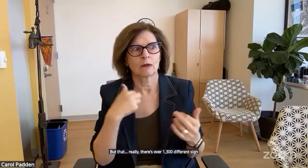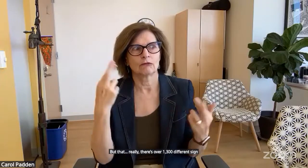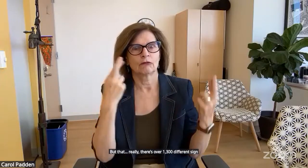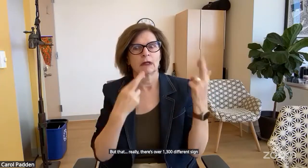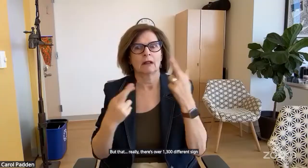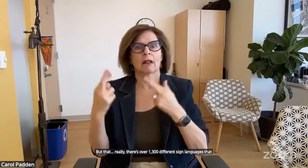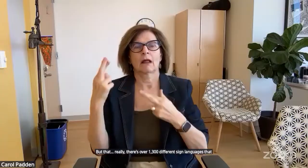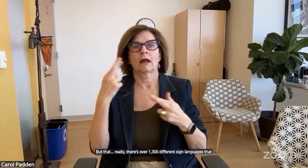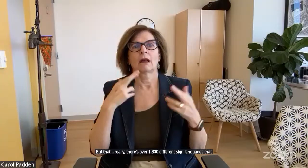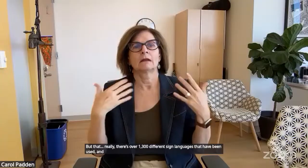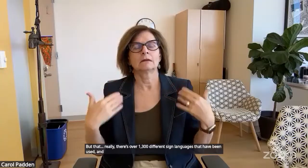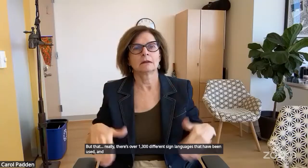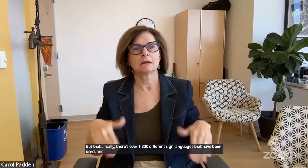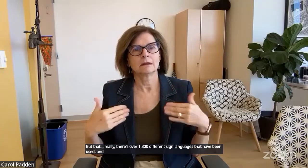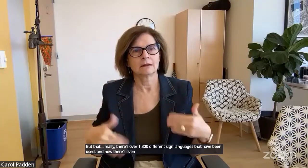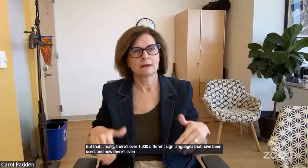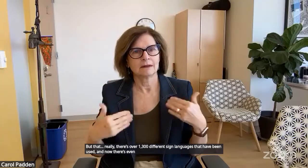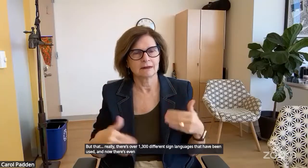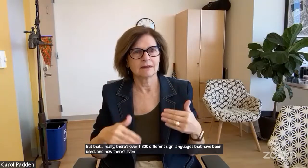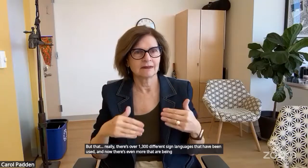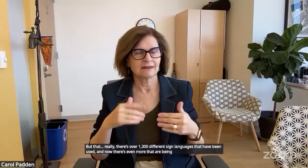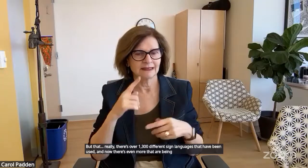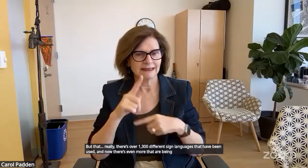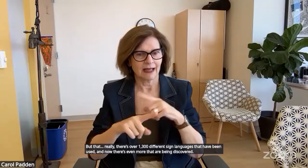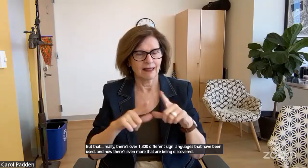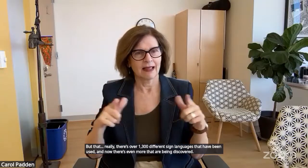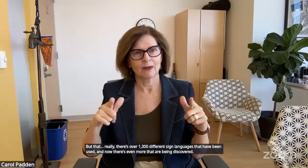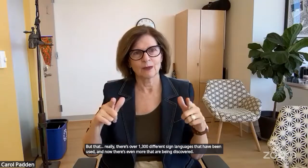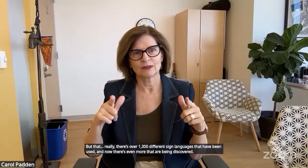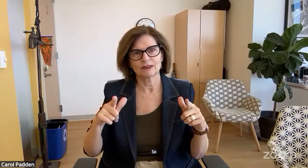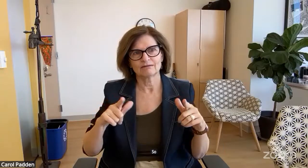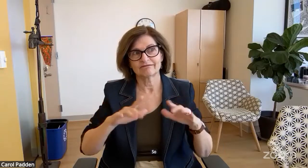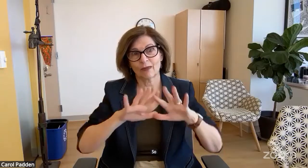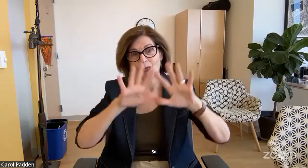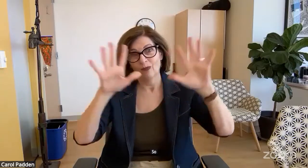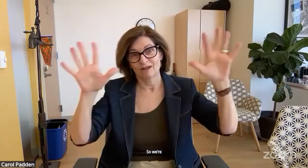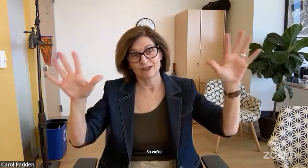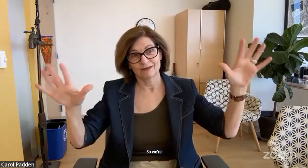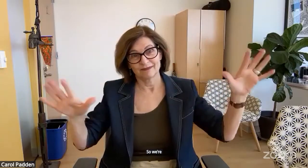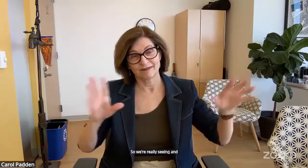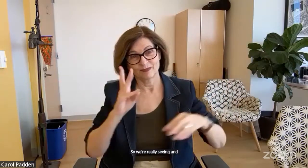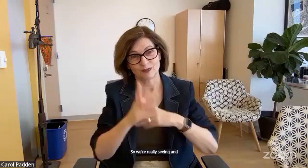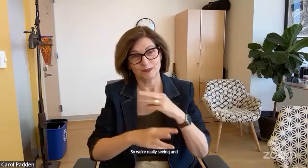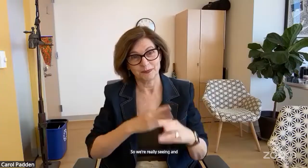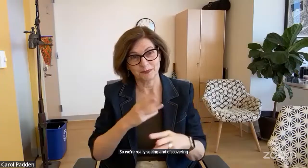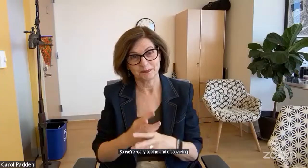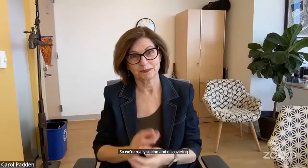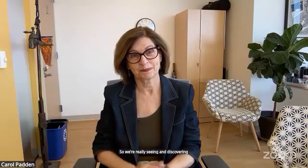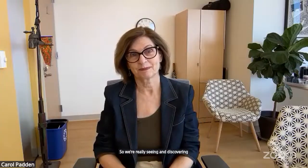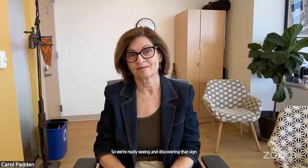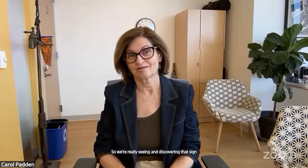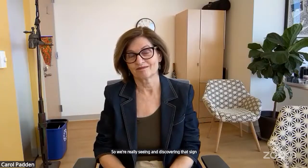been used. And now there's even more that are being discovered. So we're really seeing and discovering that sign language is everywhere.